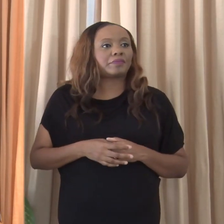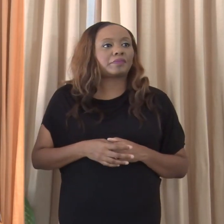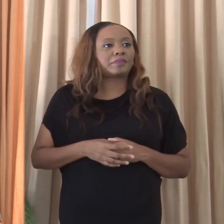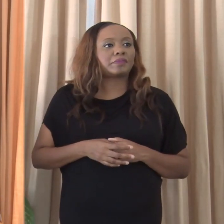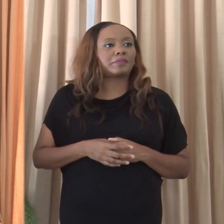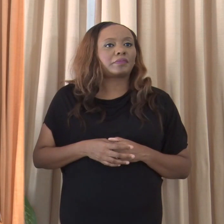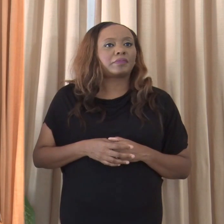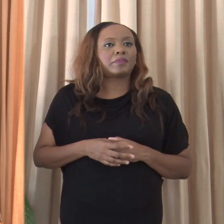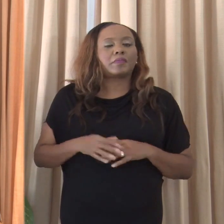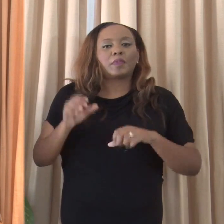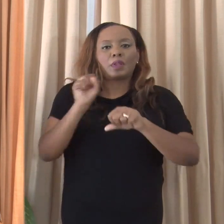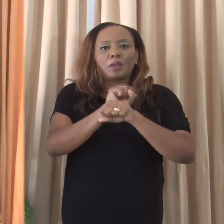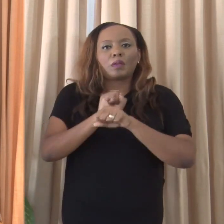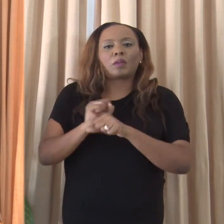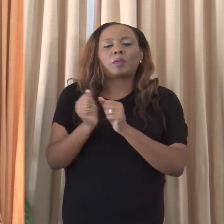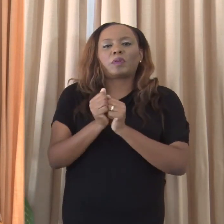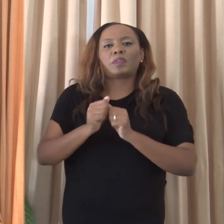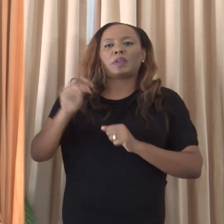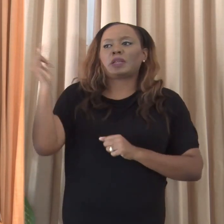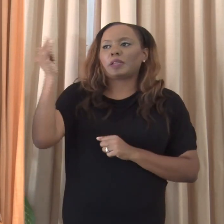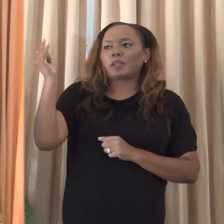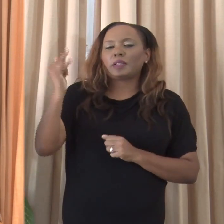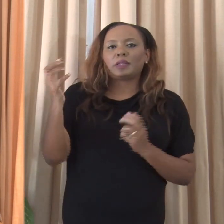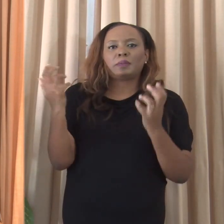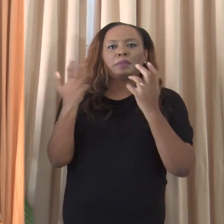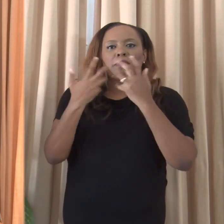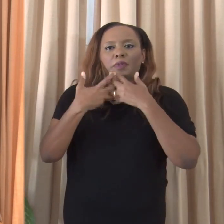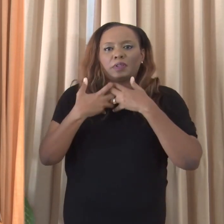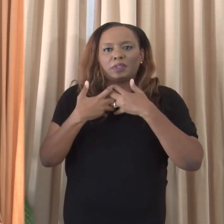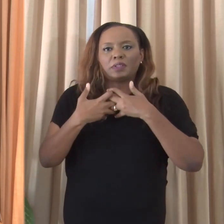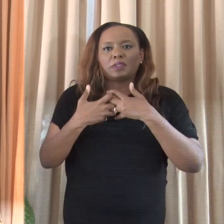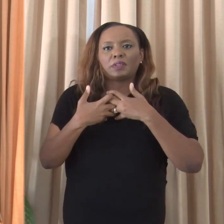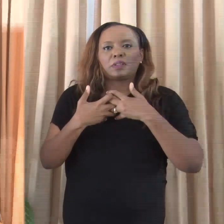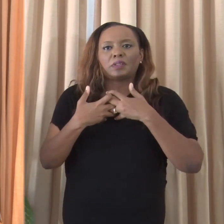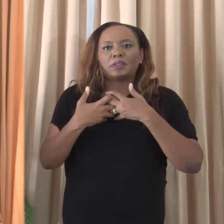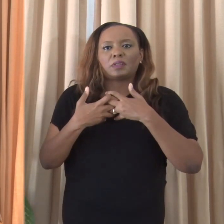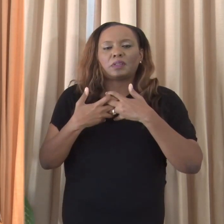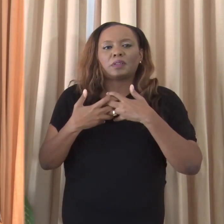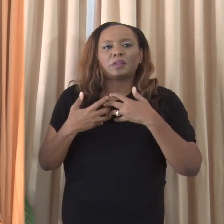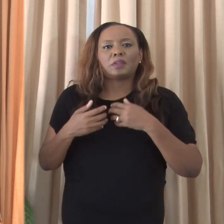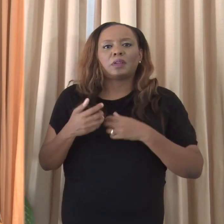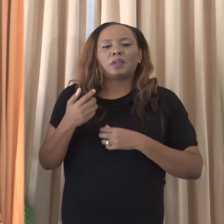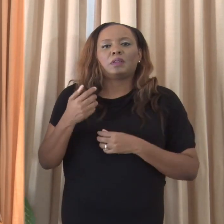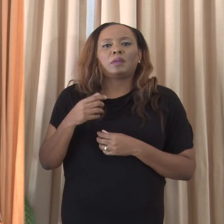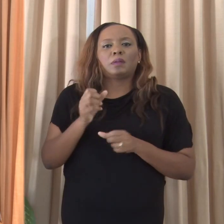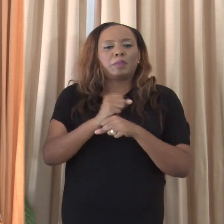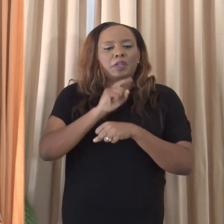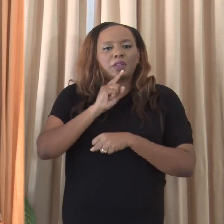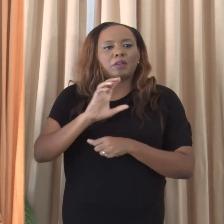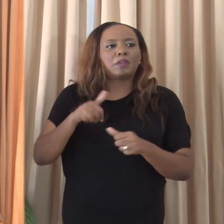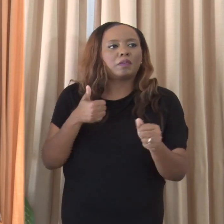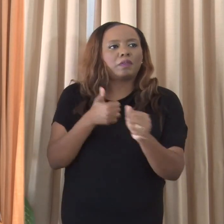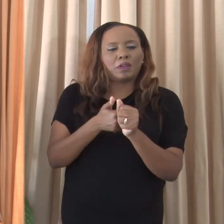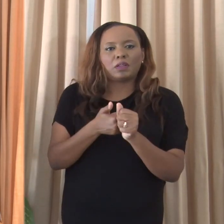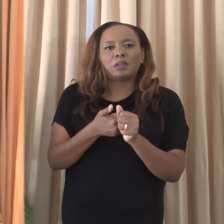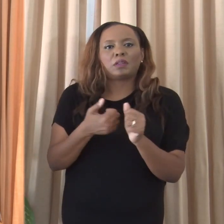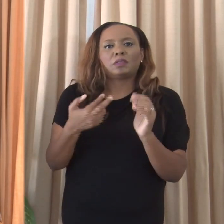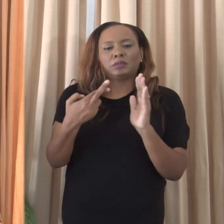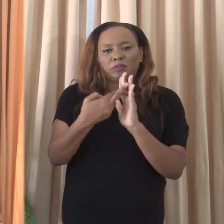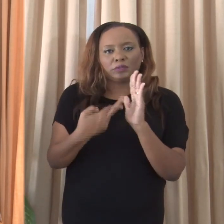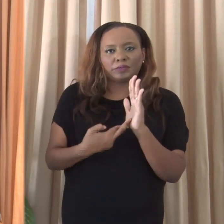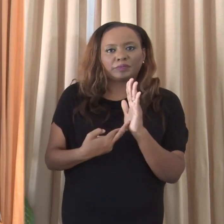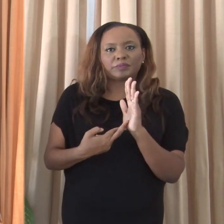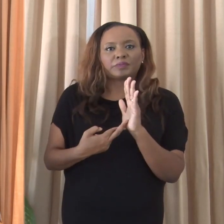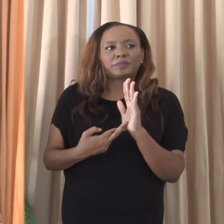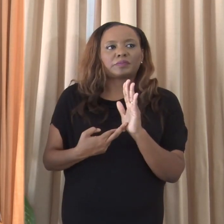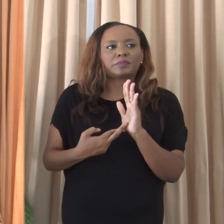we're working with our airline partners to make sure that we are following the directions given by the government with regards to